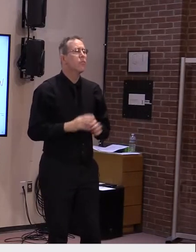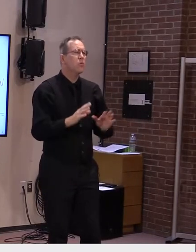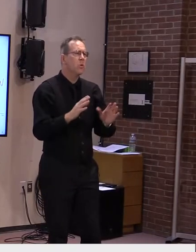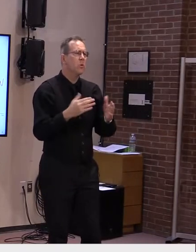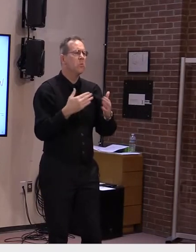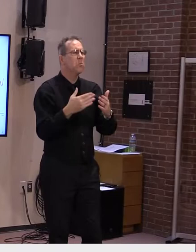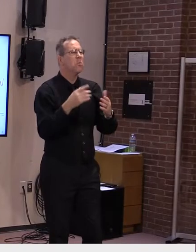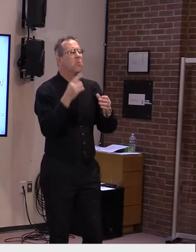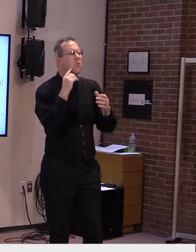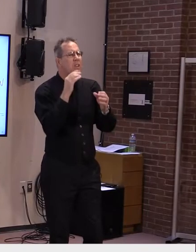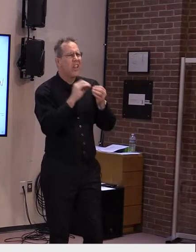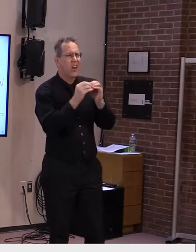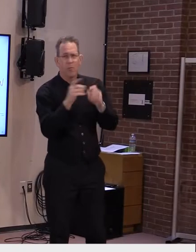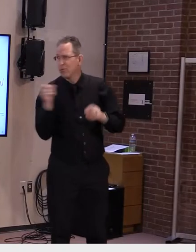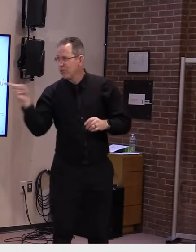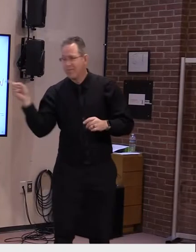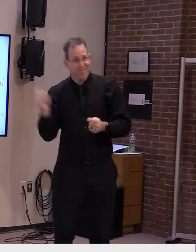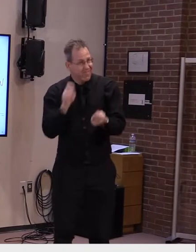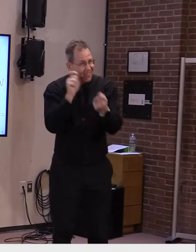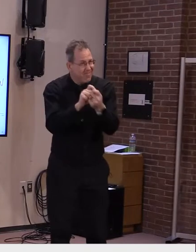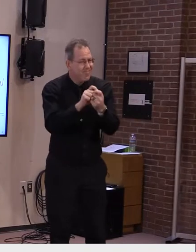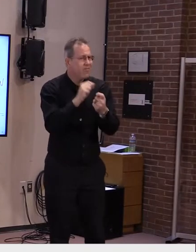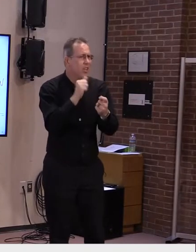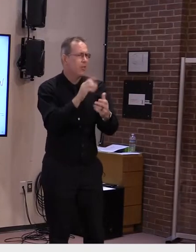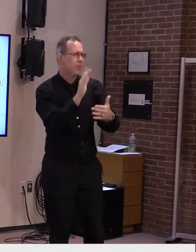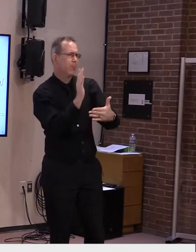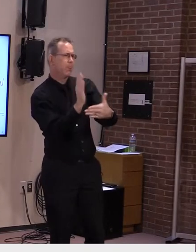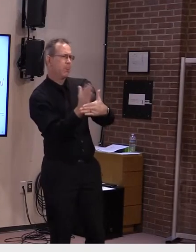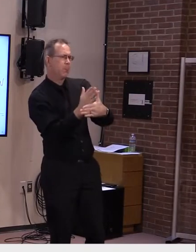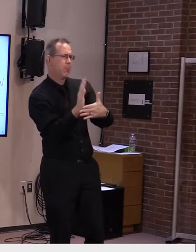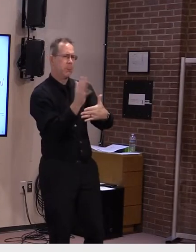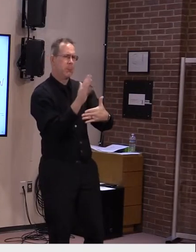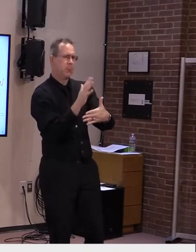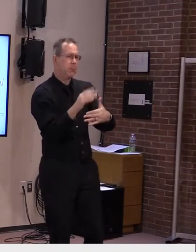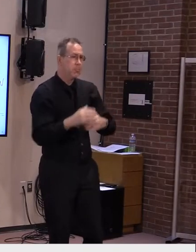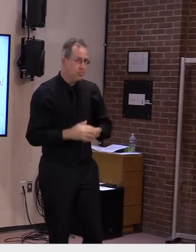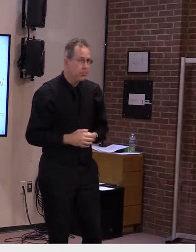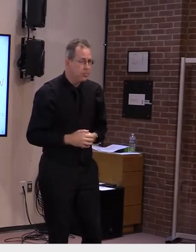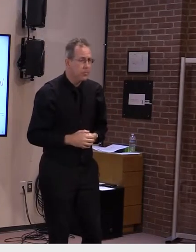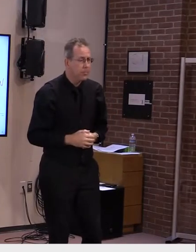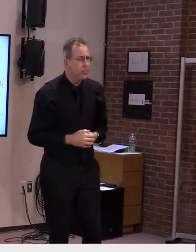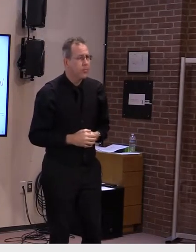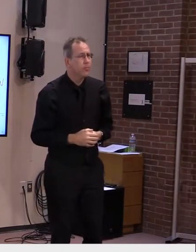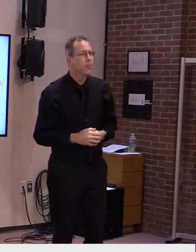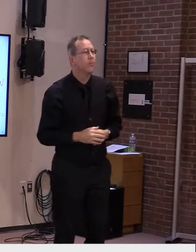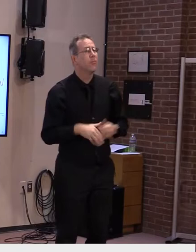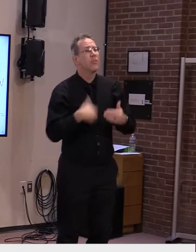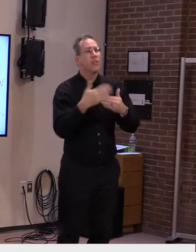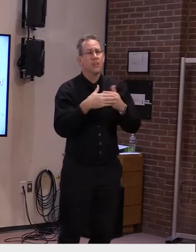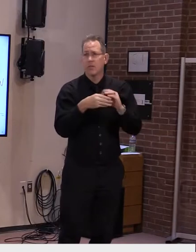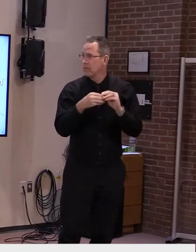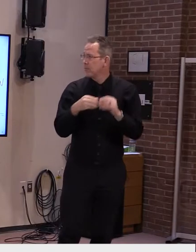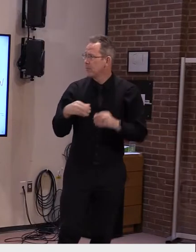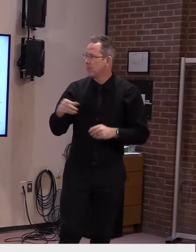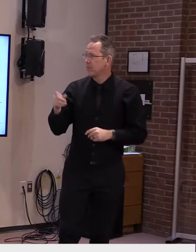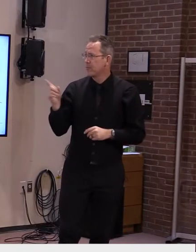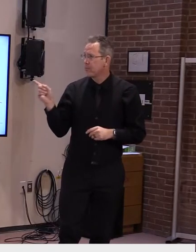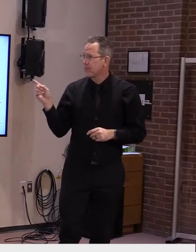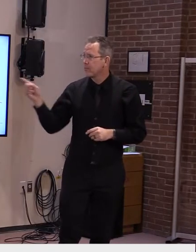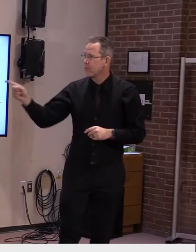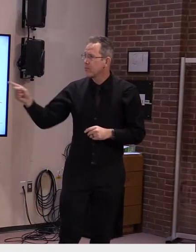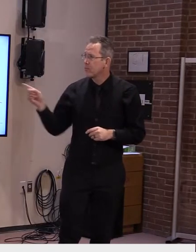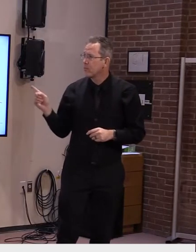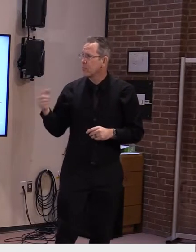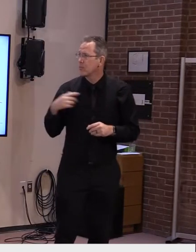expected. Can't draw too much into it at this point. But what we can look at is sort of how this patterns versus Thanksgiving